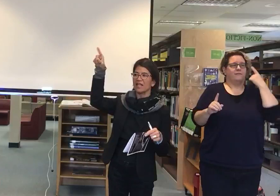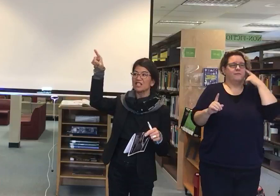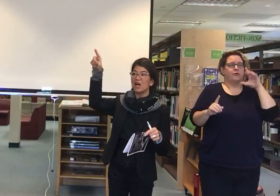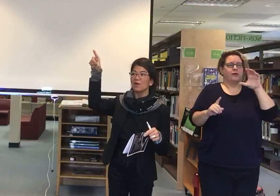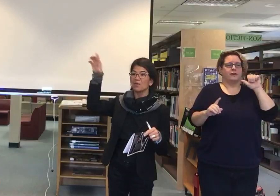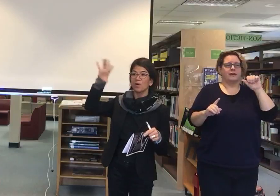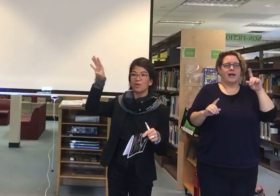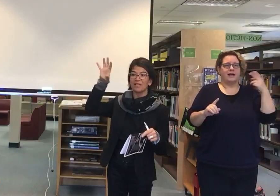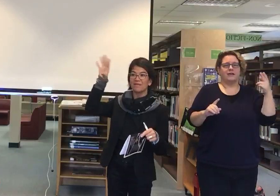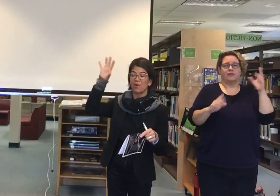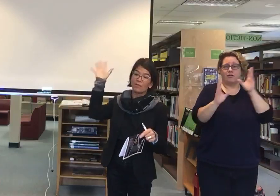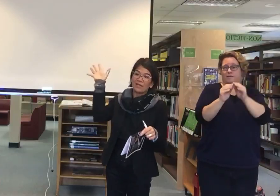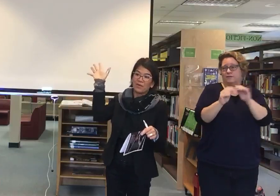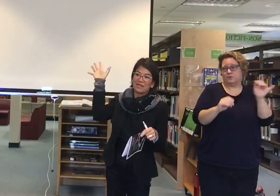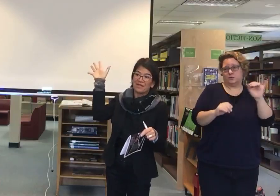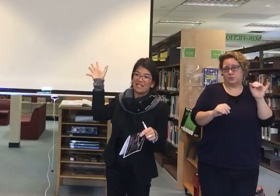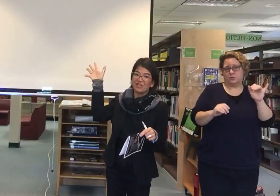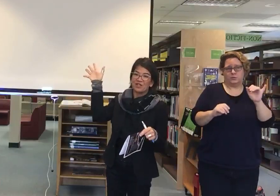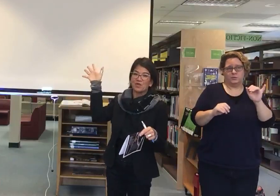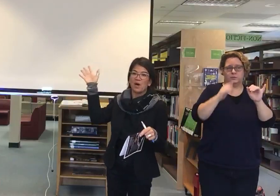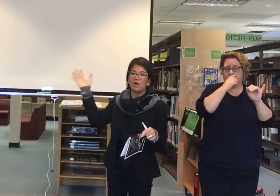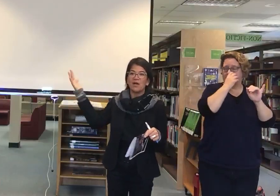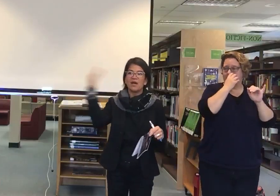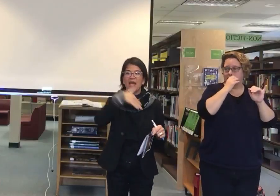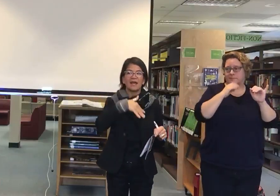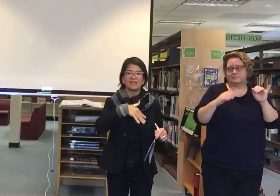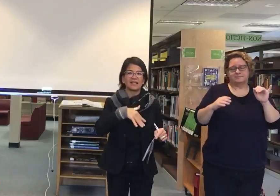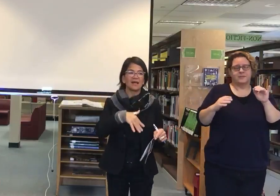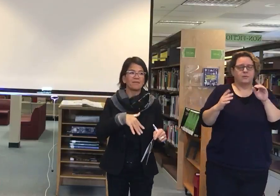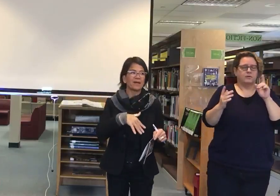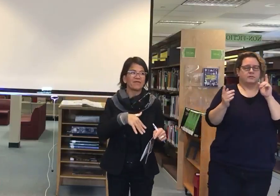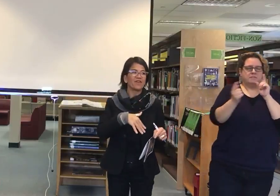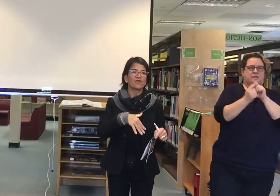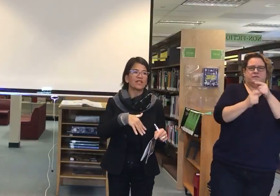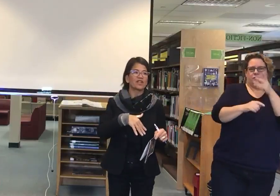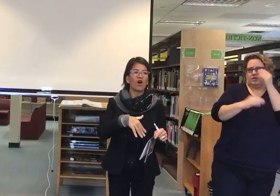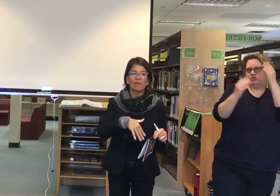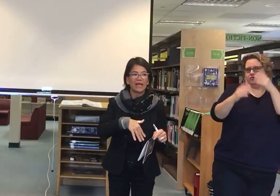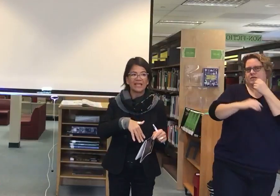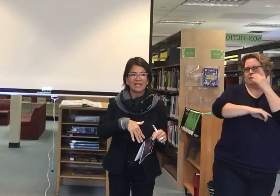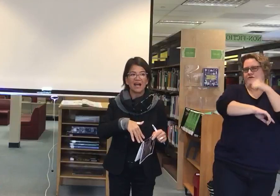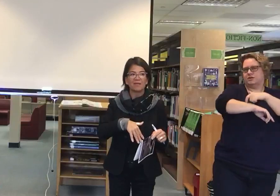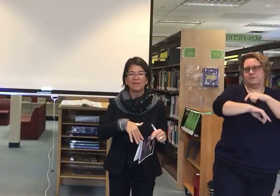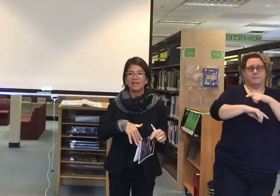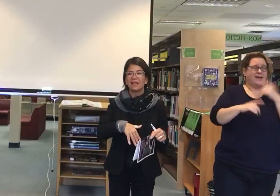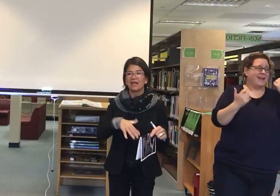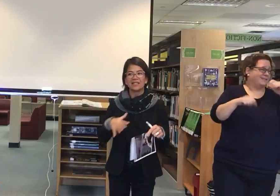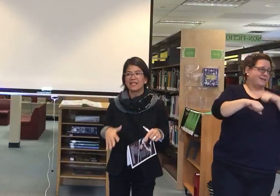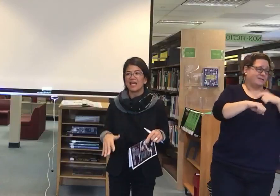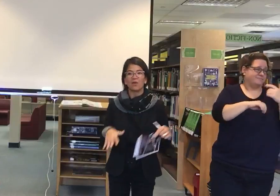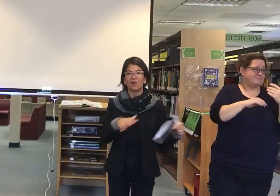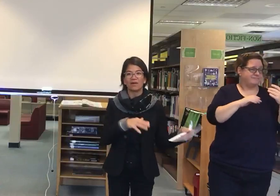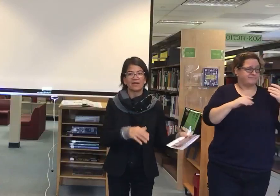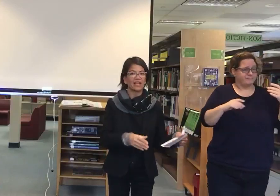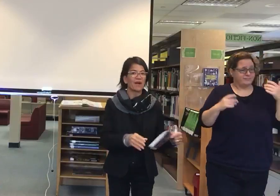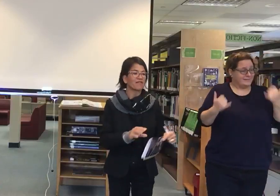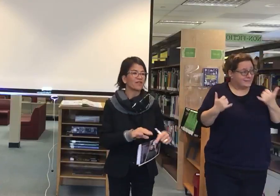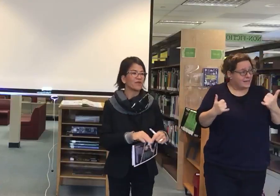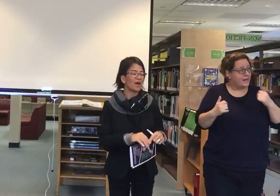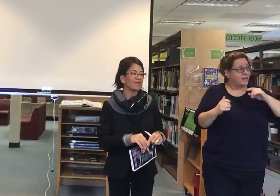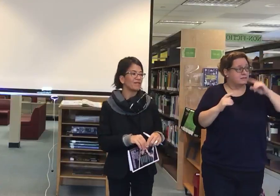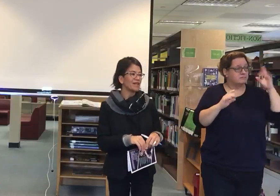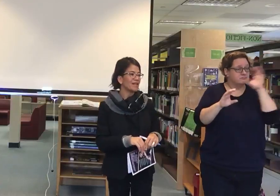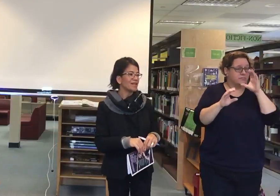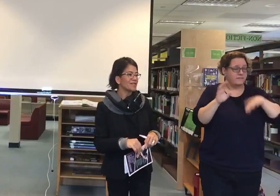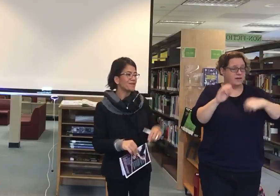run down at the lunch hour and work with meet with some of the teachers as well. And, but feel free to call me anytime today or